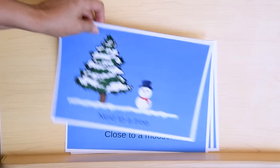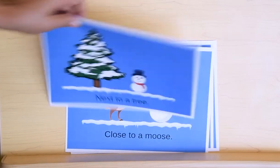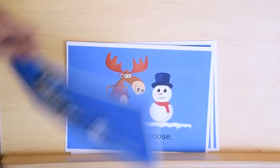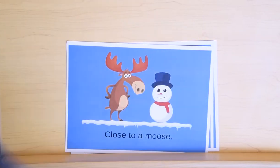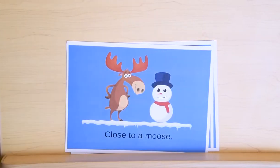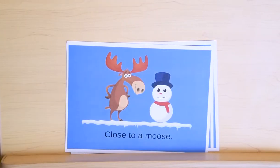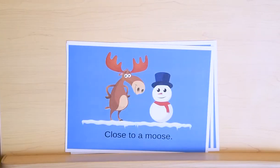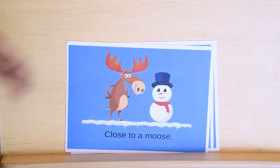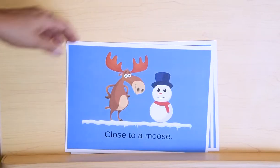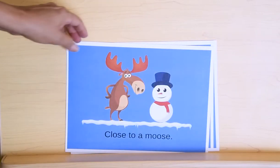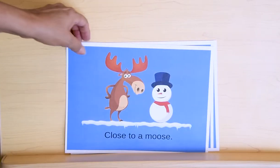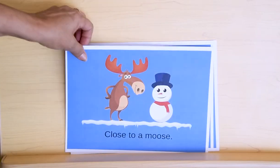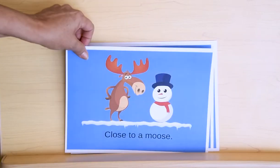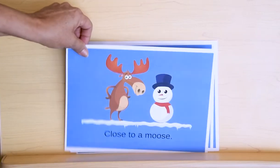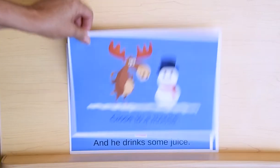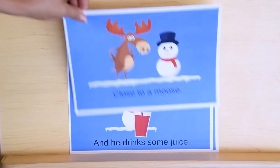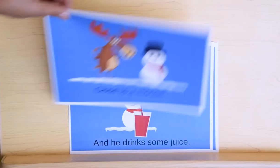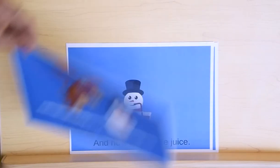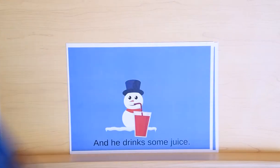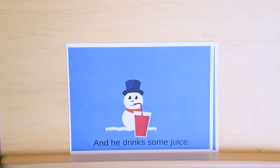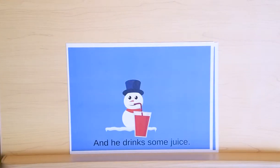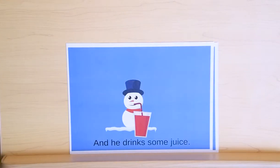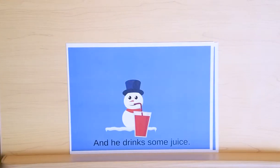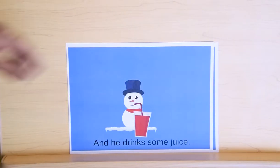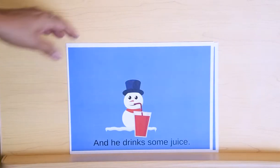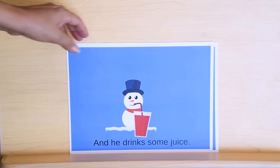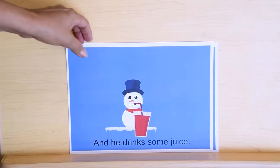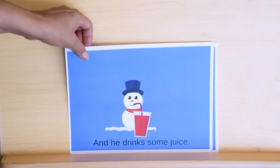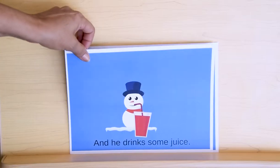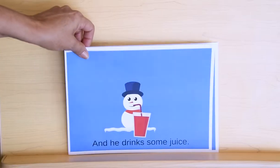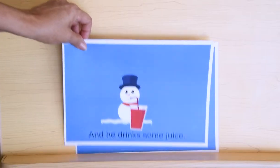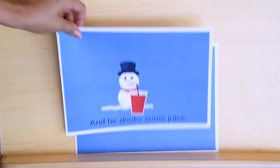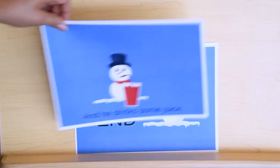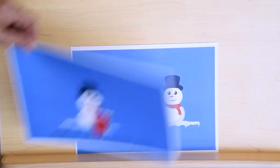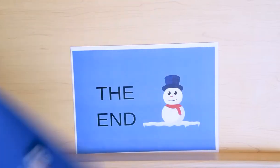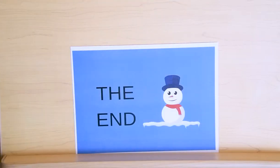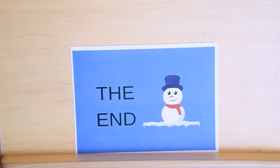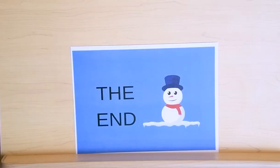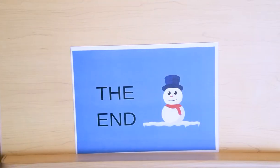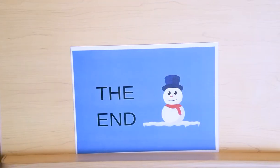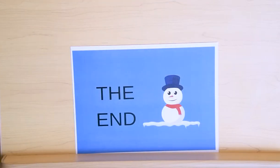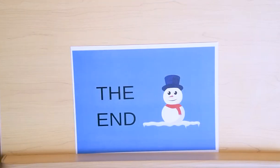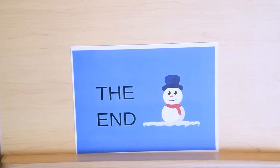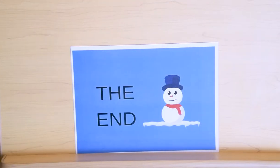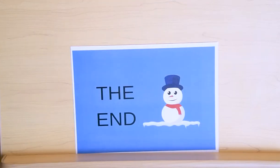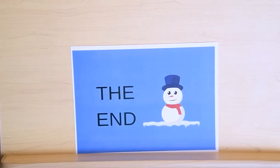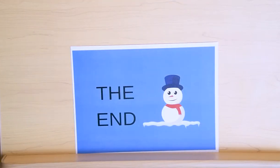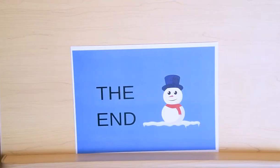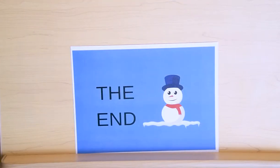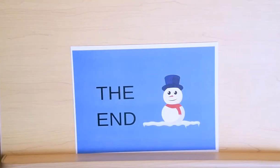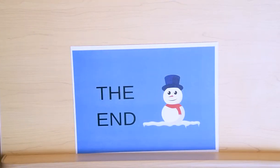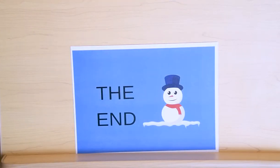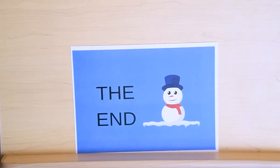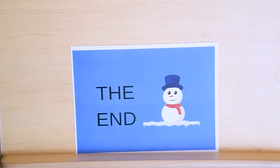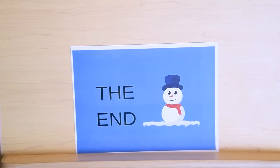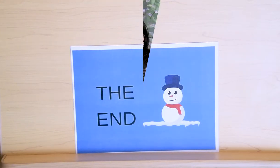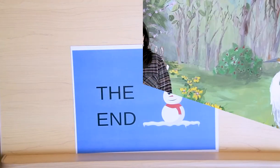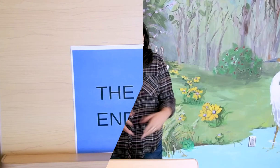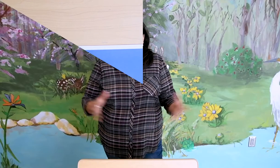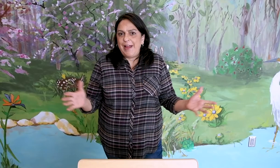tree, close to a moose, and he drinks some juice. And that is the end. All right,